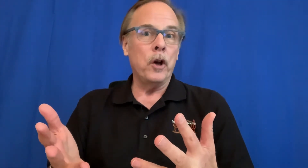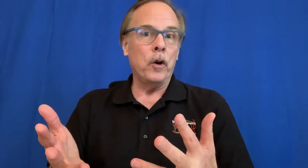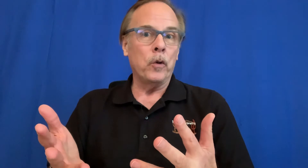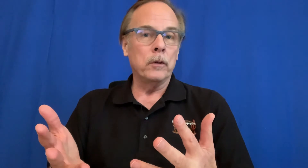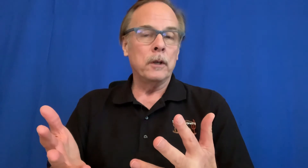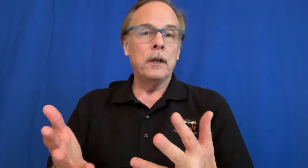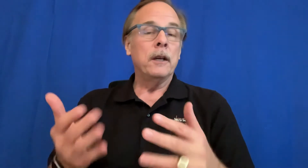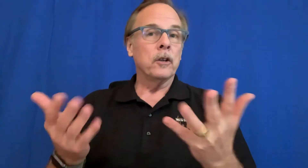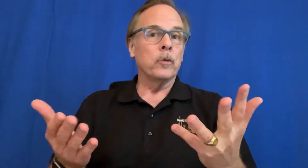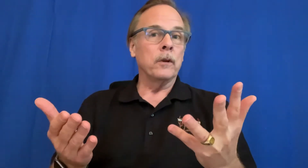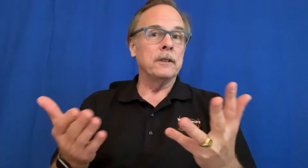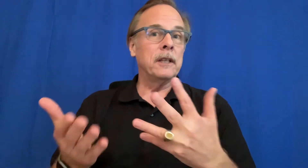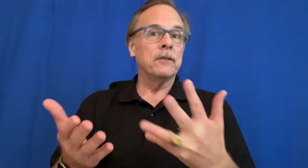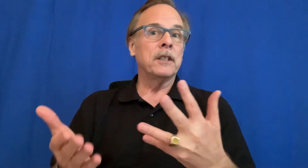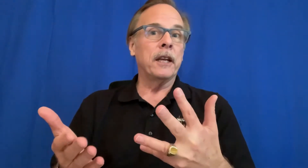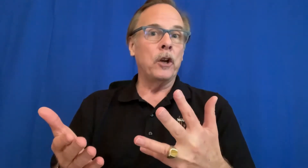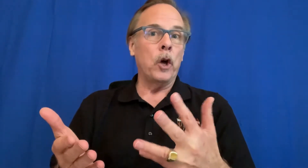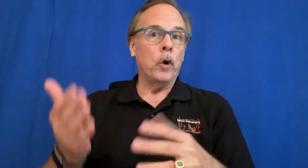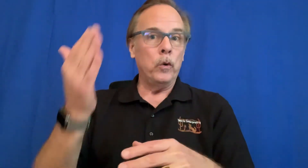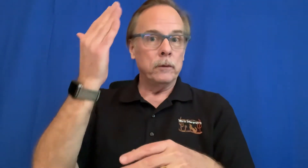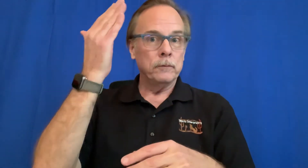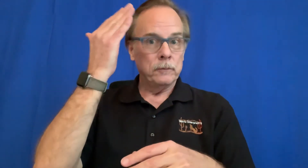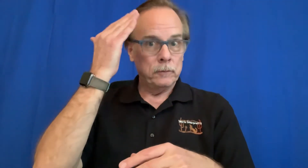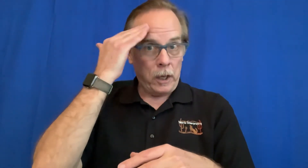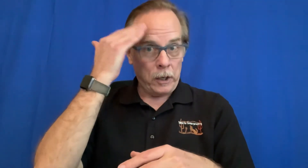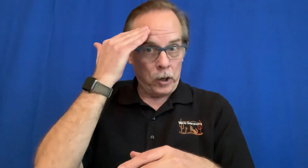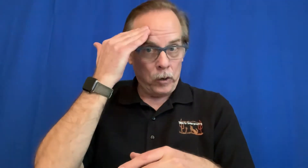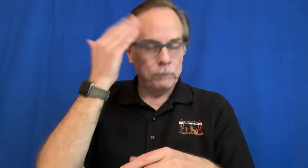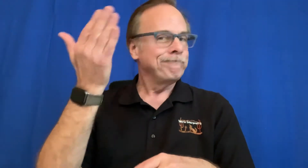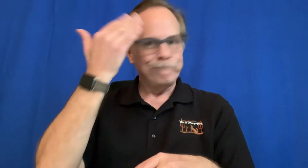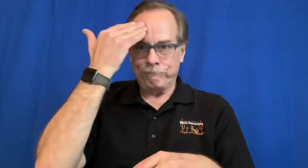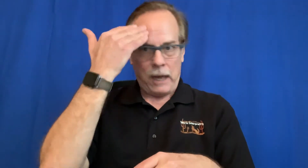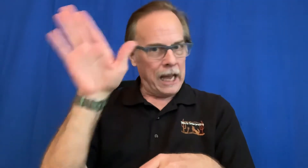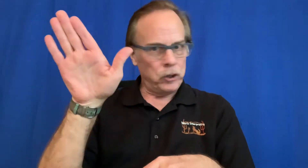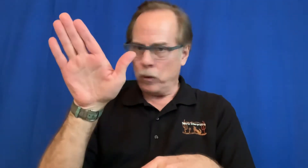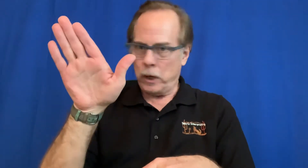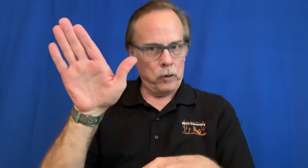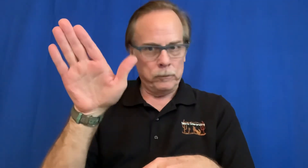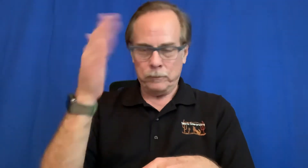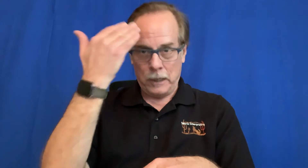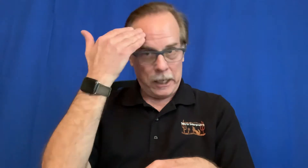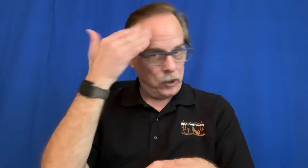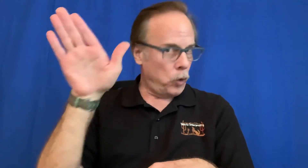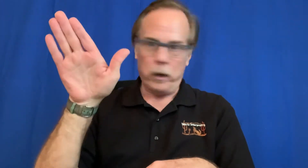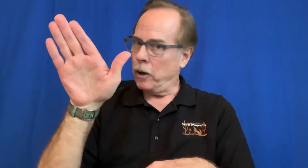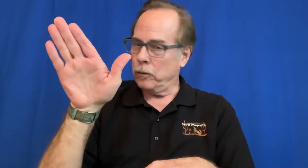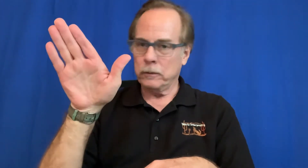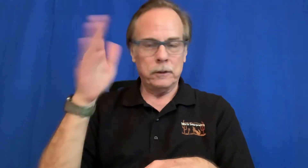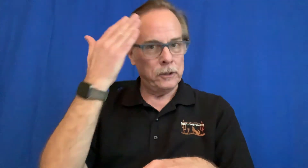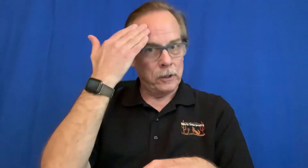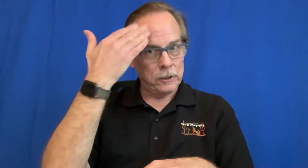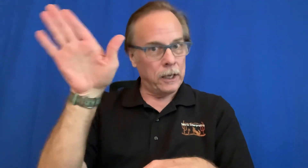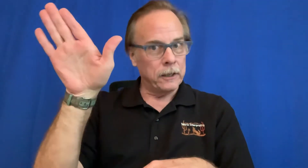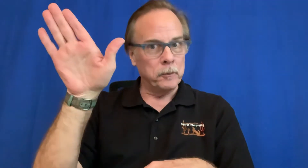know, instead of saying no, I know, I don't know, I don't know. So the sign comes out